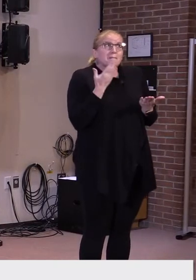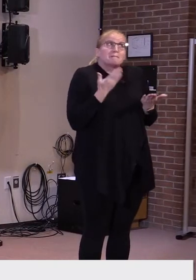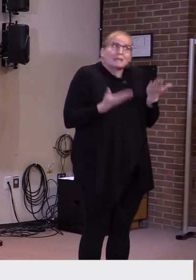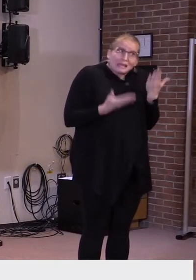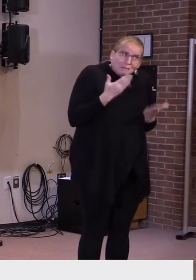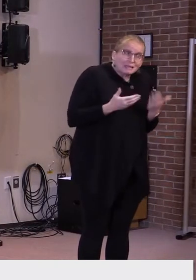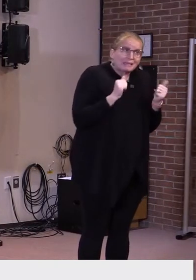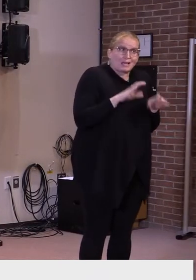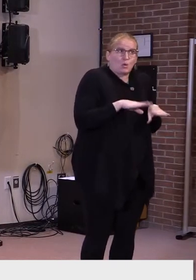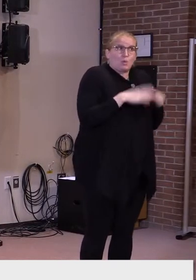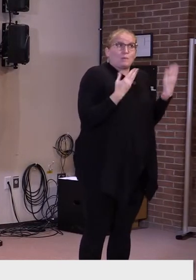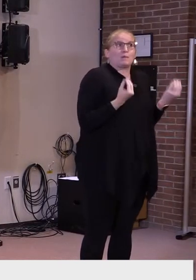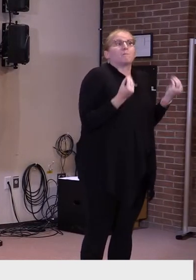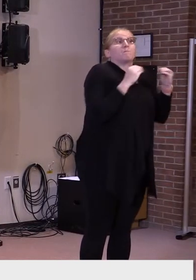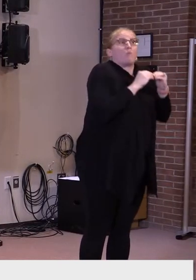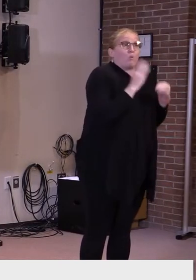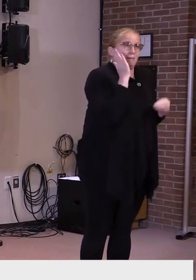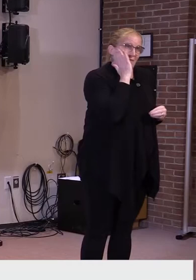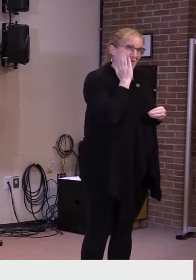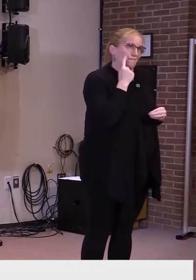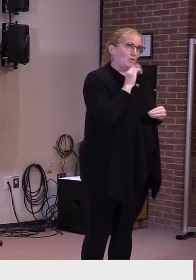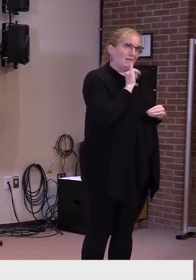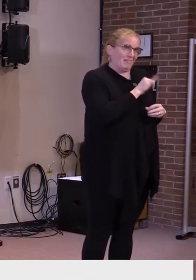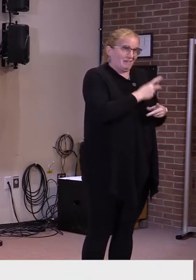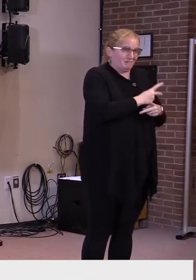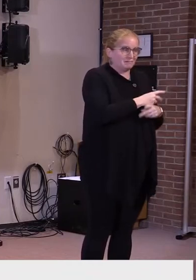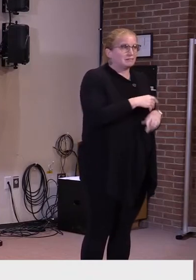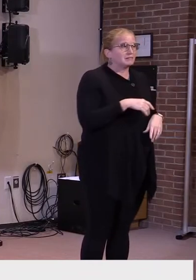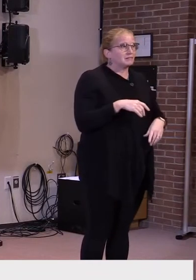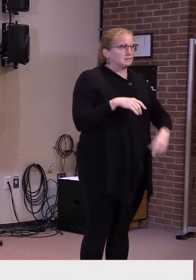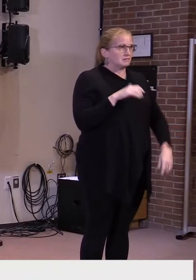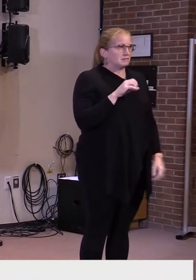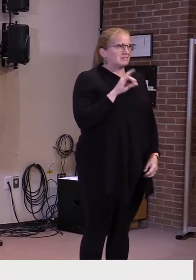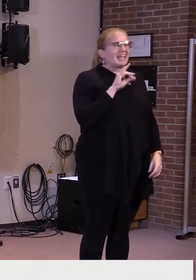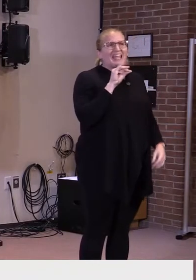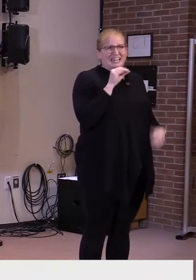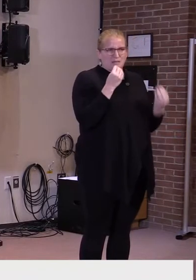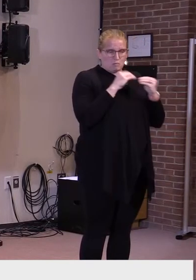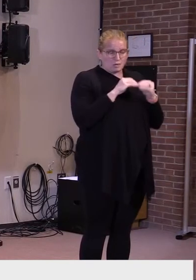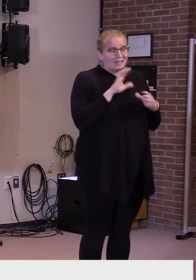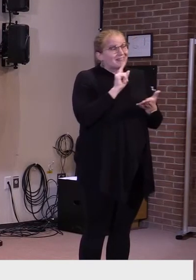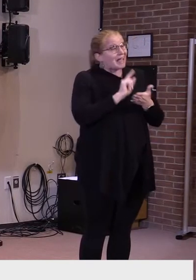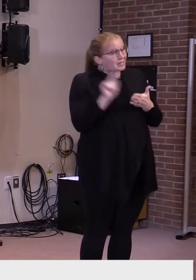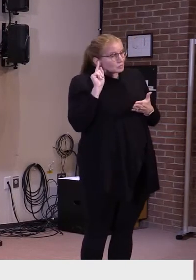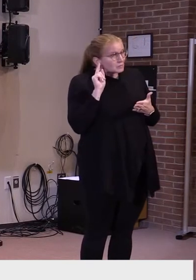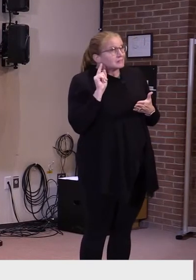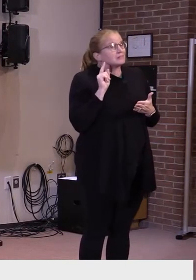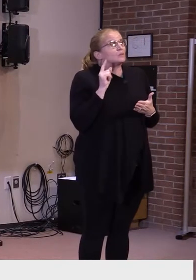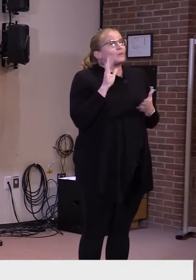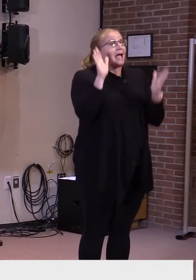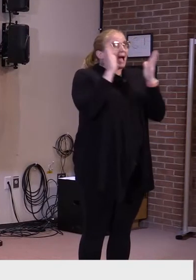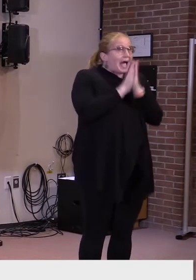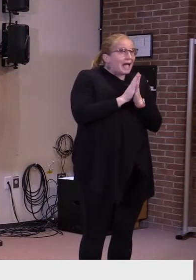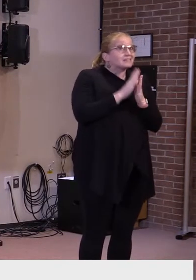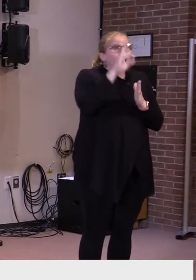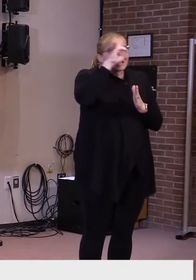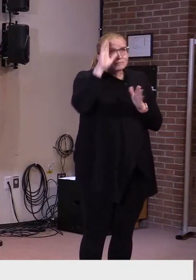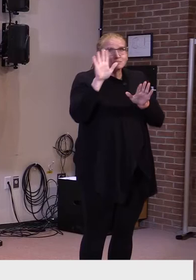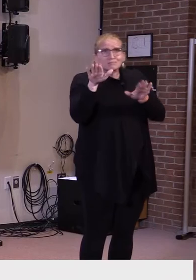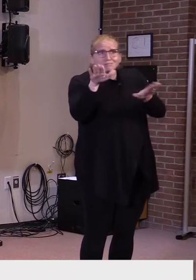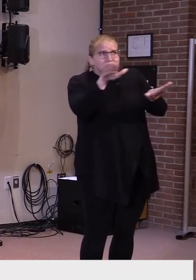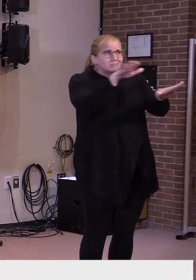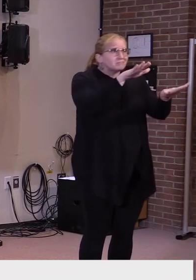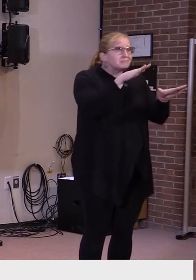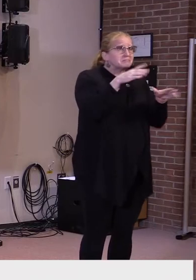additional subacute beds. Last week, to further enhance the healthcare capacity, we asked hospitals to open 10